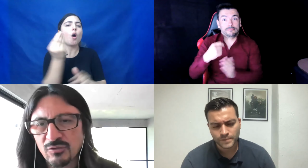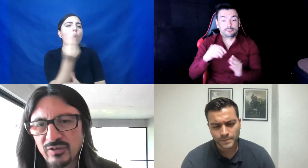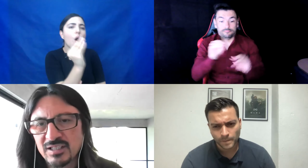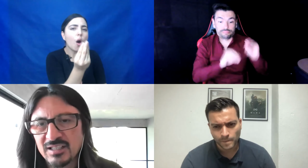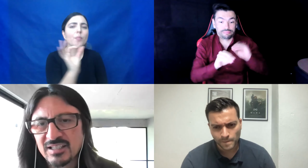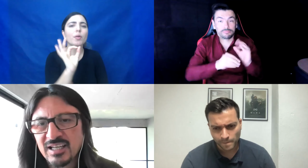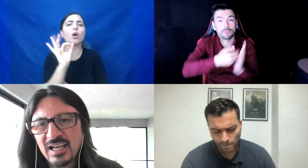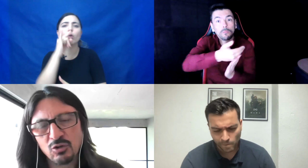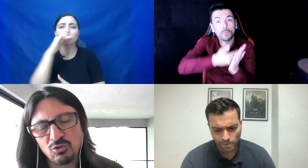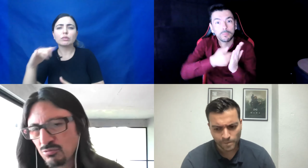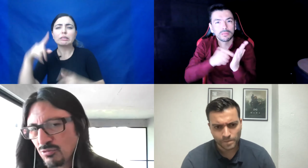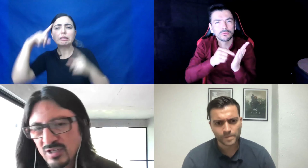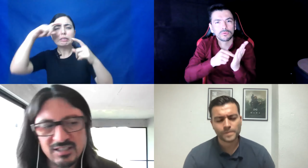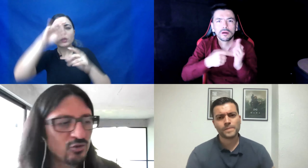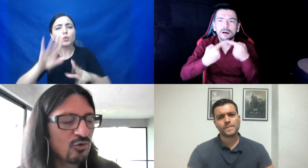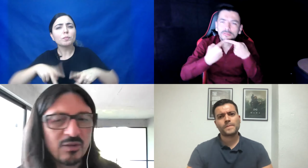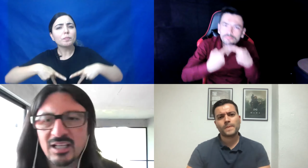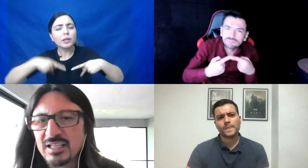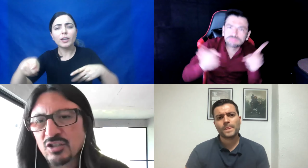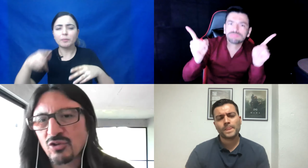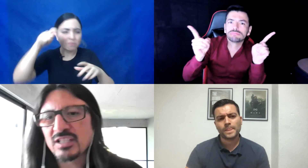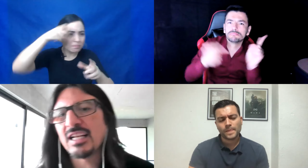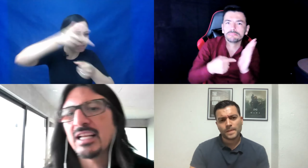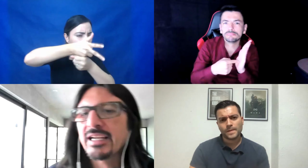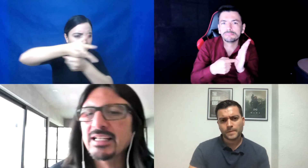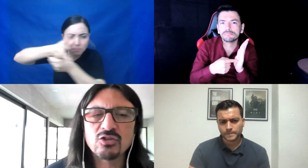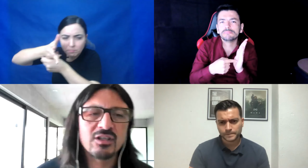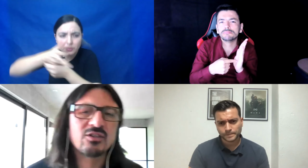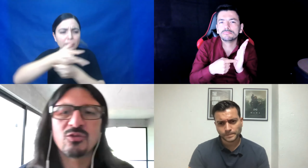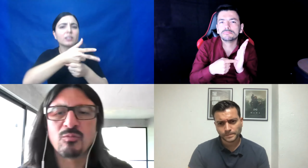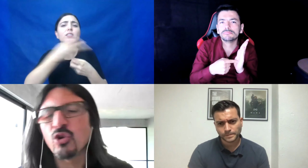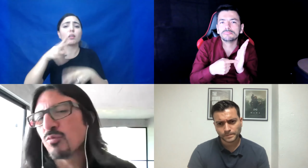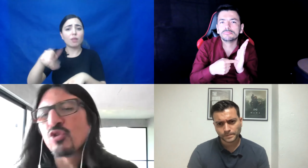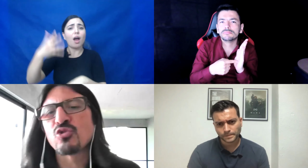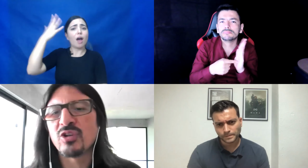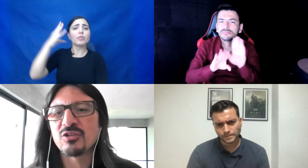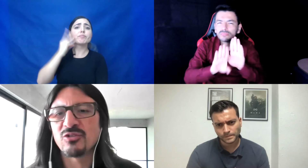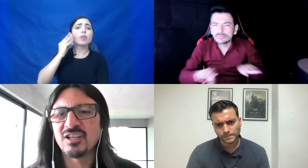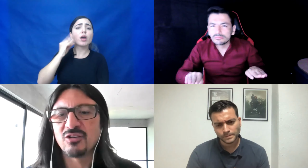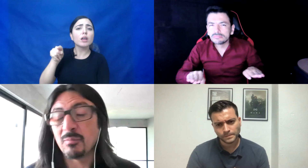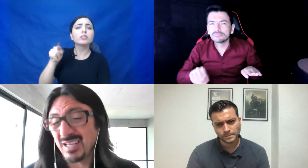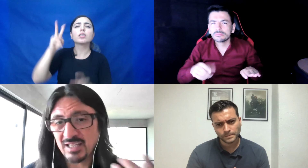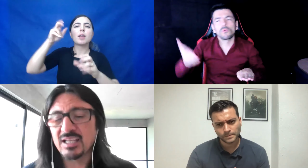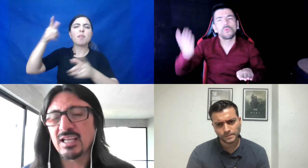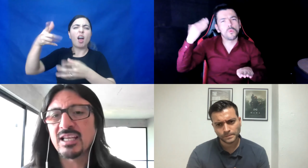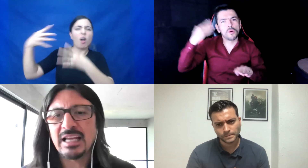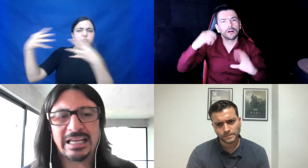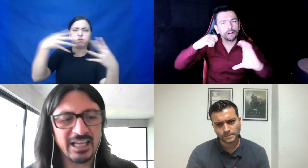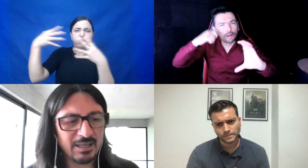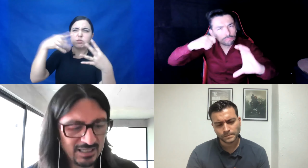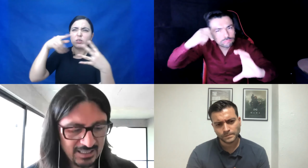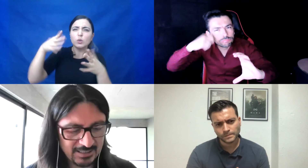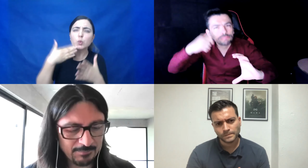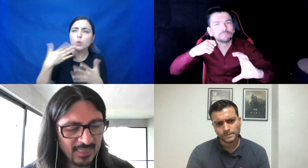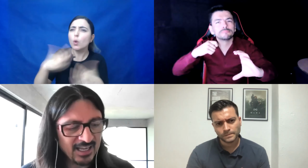a documentary about children and adolescents that face a great deal of strife. You've done documentaries on